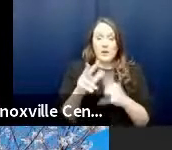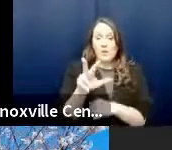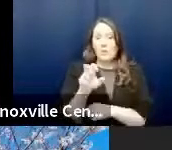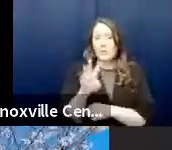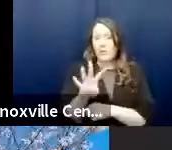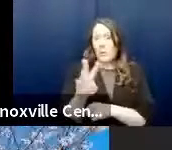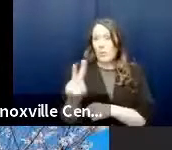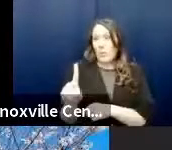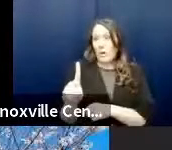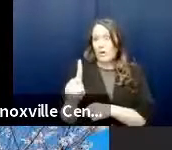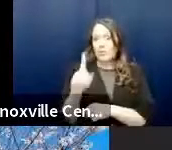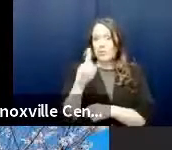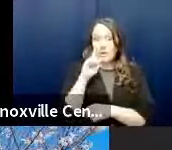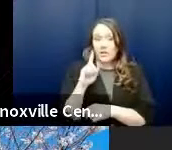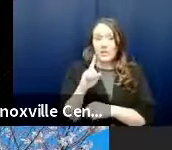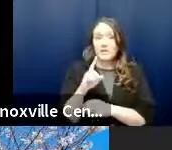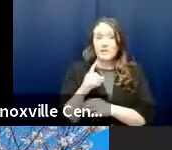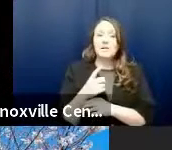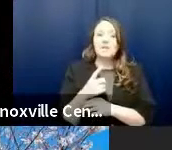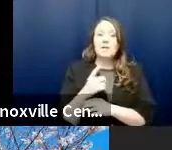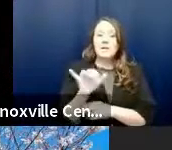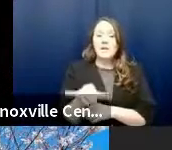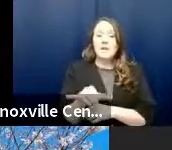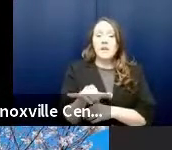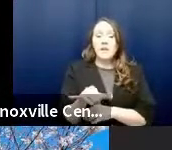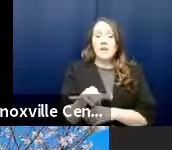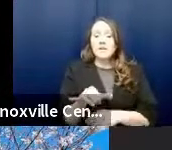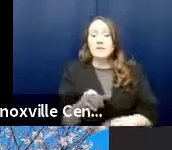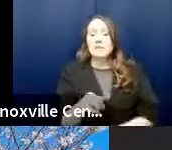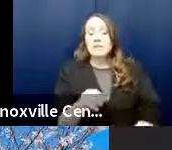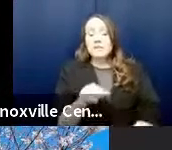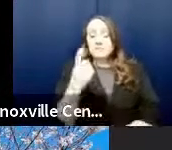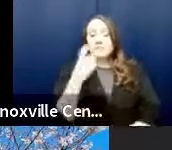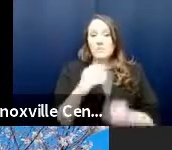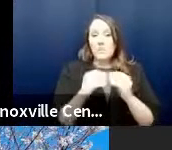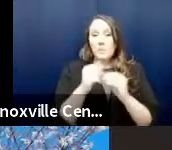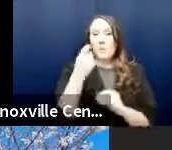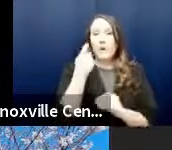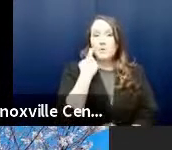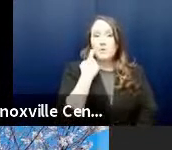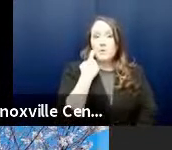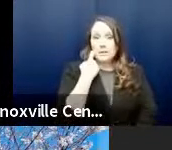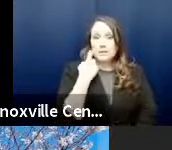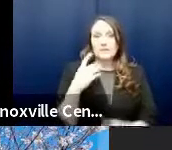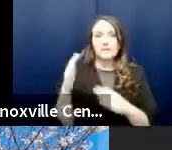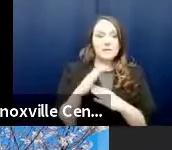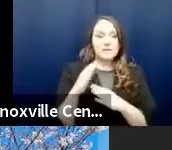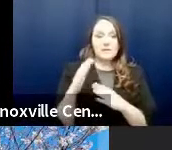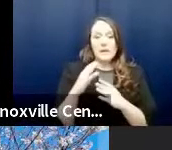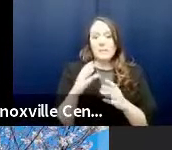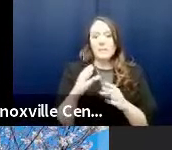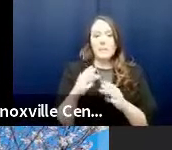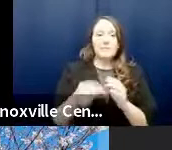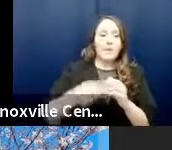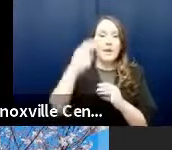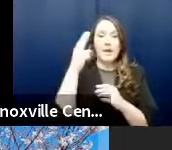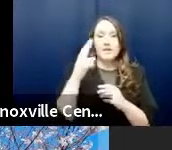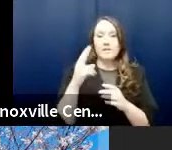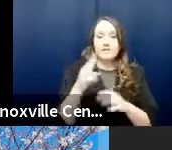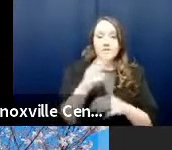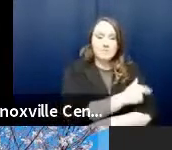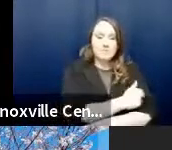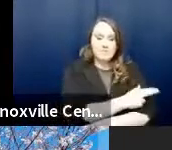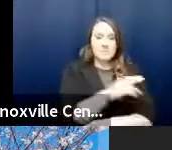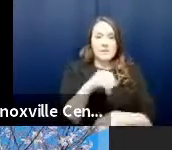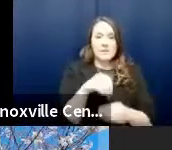341, I believe, was the most recent and by far our highest hospitalizations in